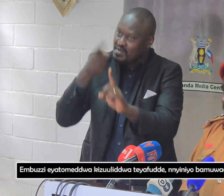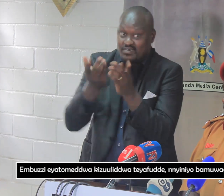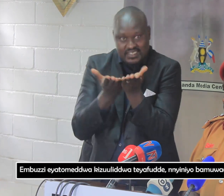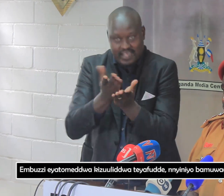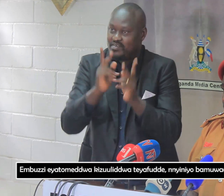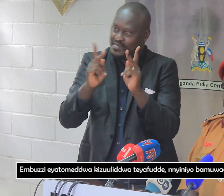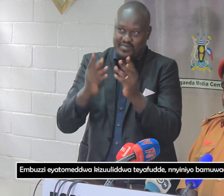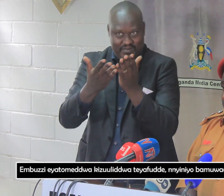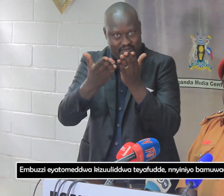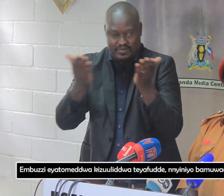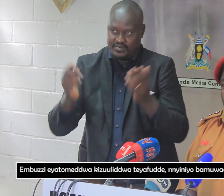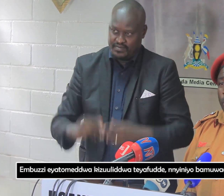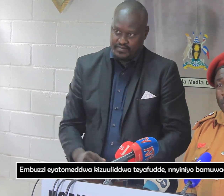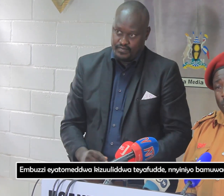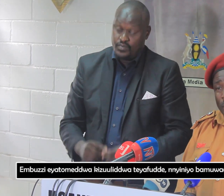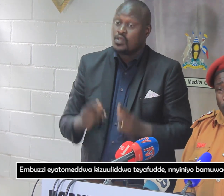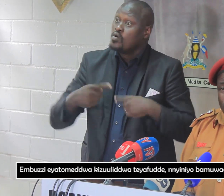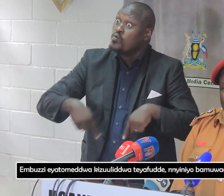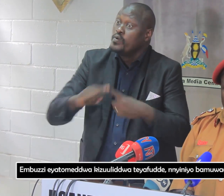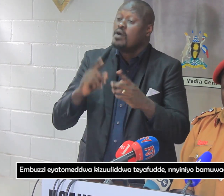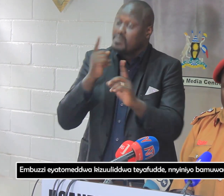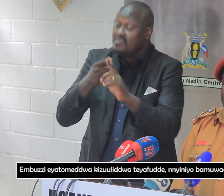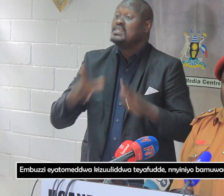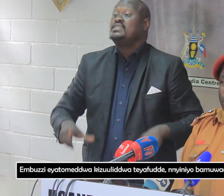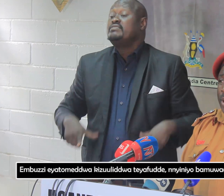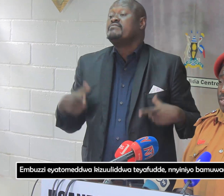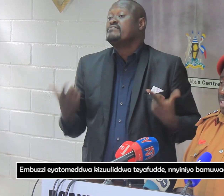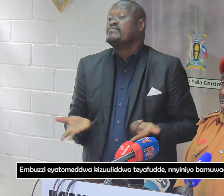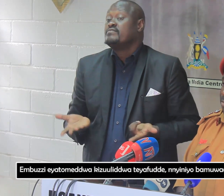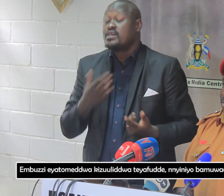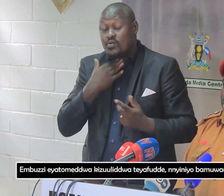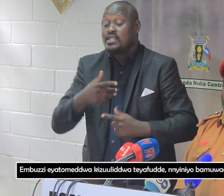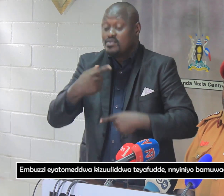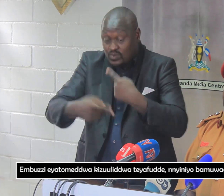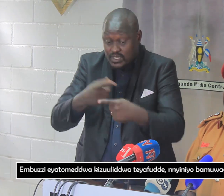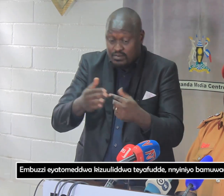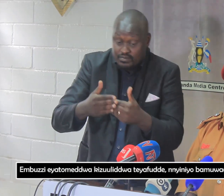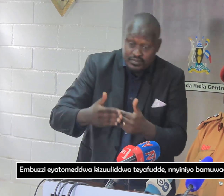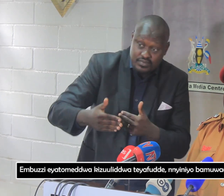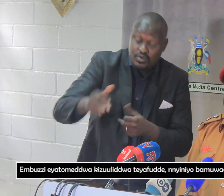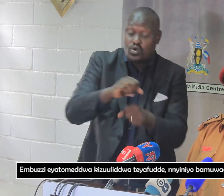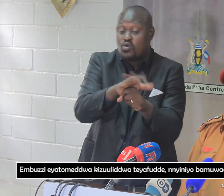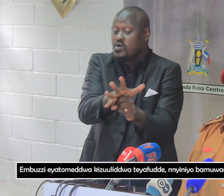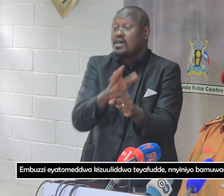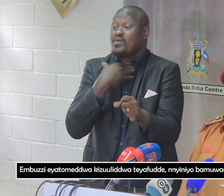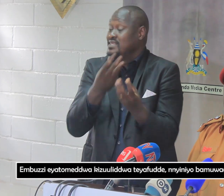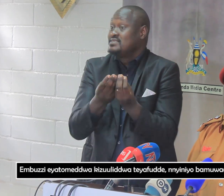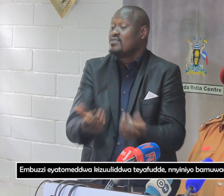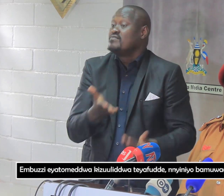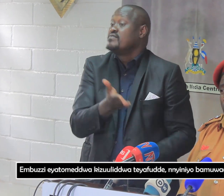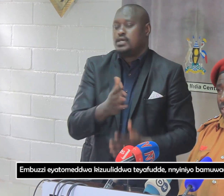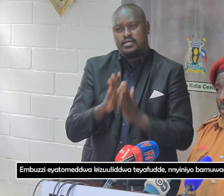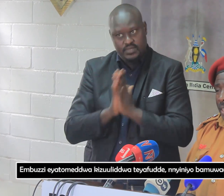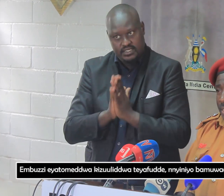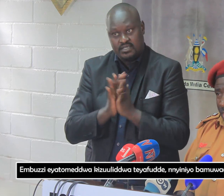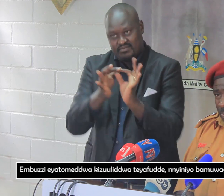people. We all want to live and we all want to survive the coronavirus. So